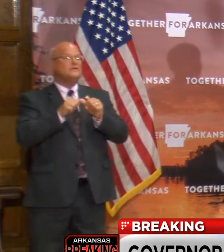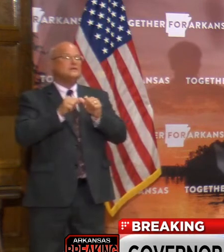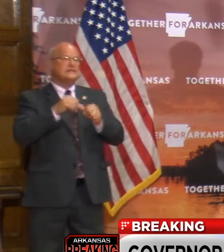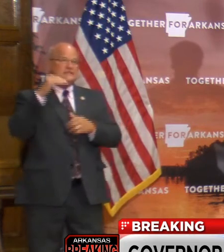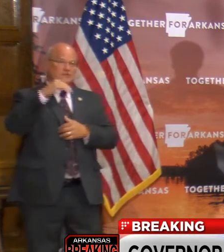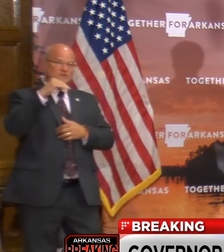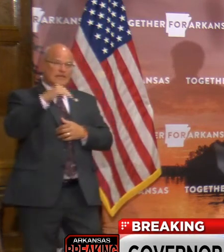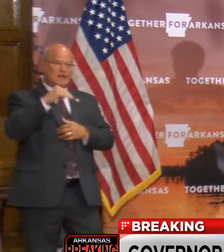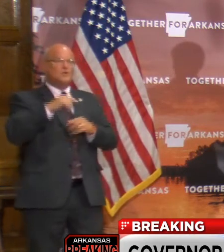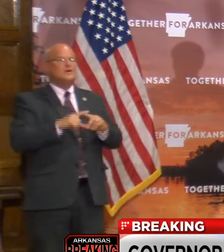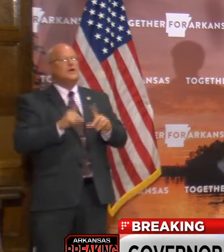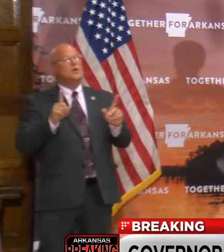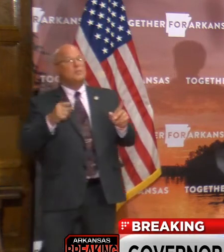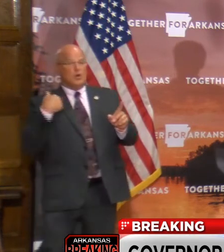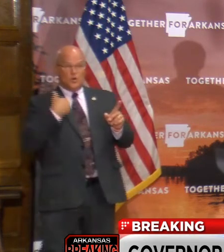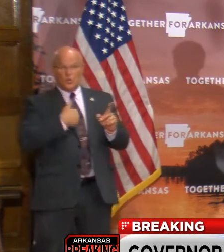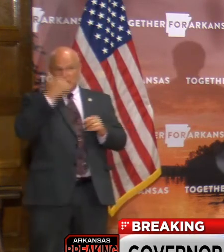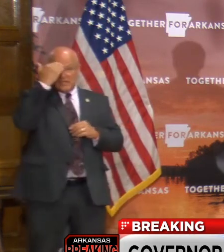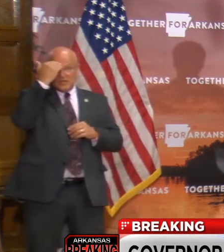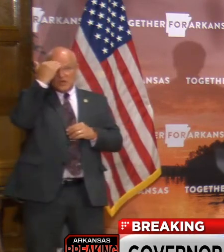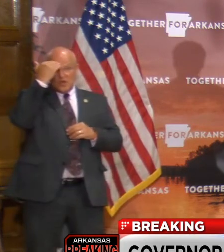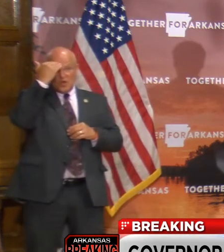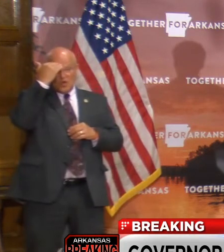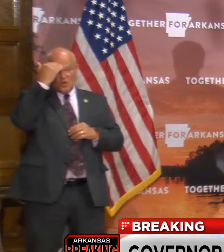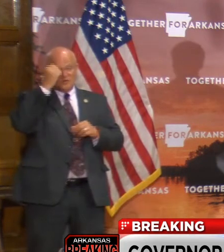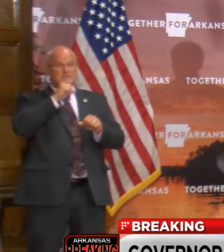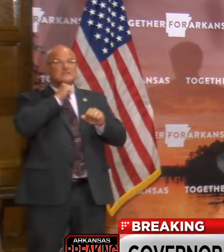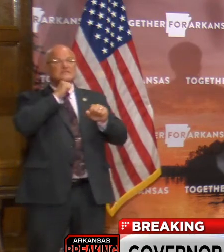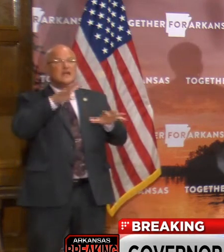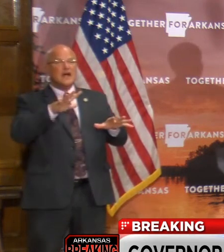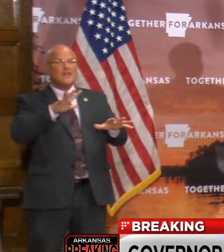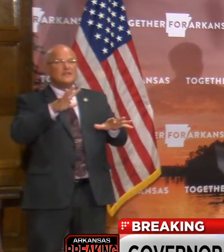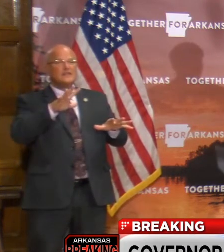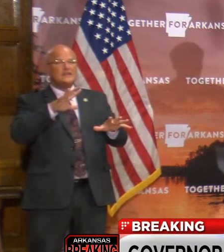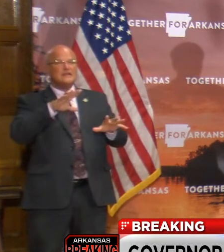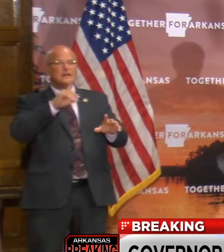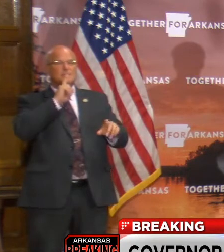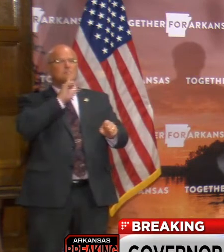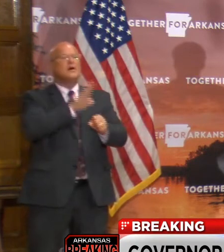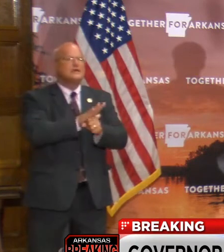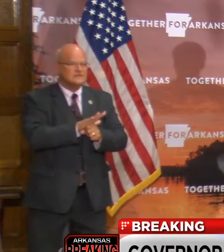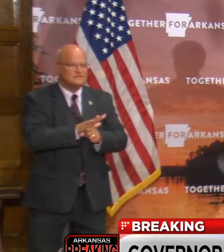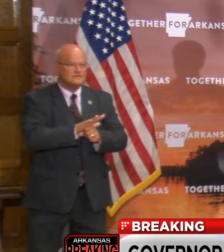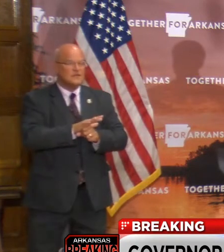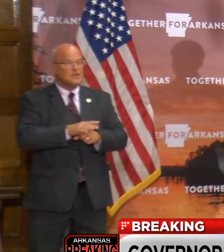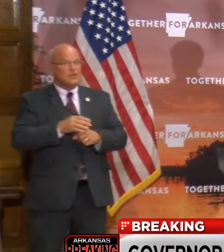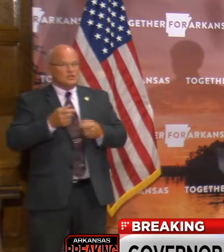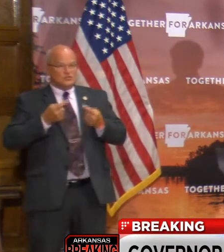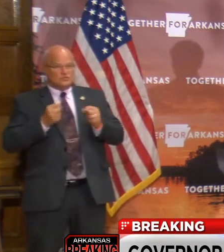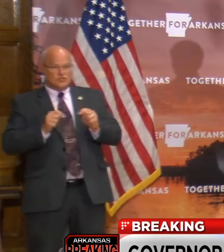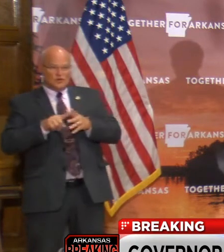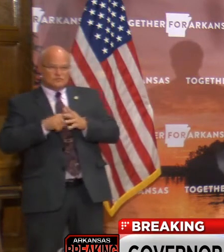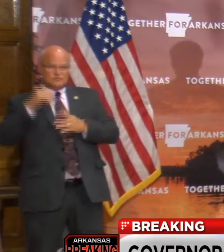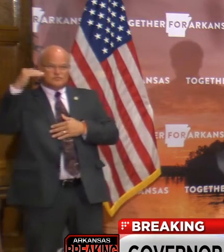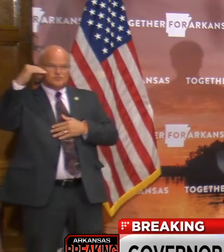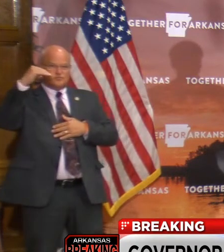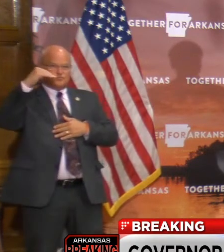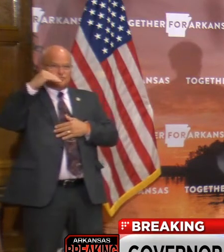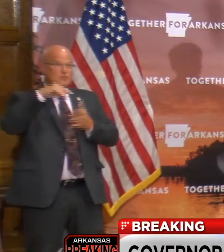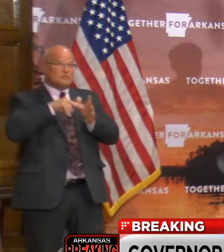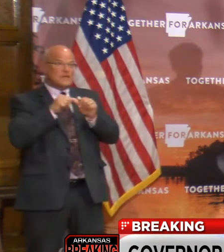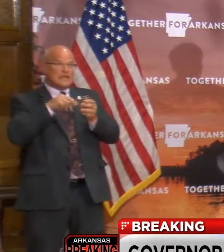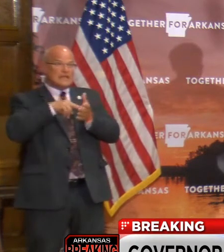continue, but we know that there is nothing guaranteed. Just because you start a trend does not mean that trend is